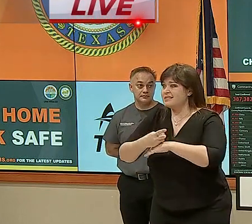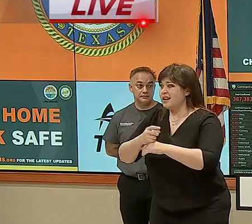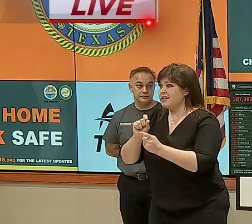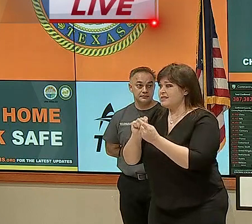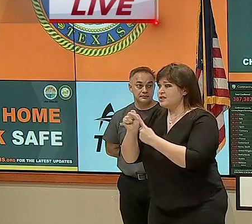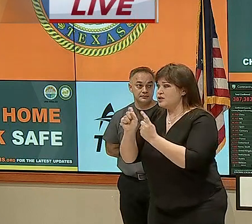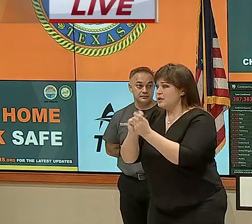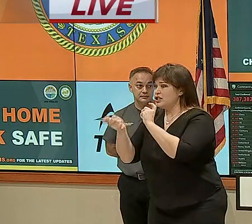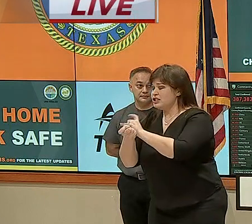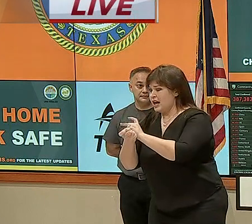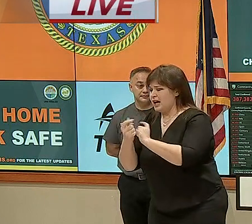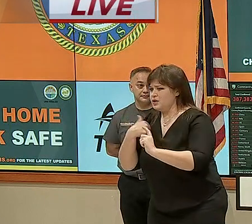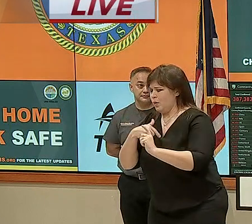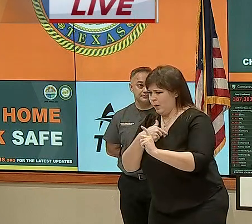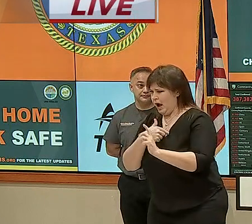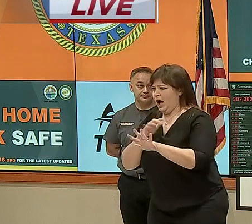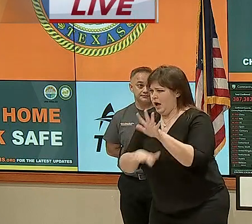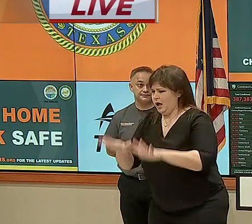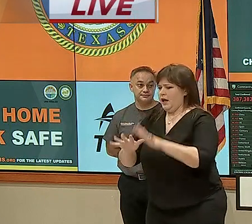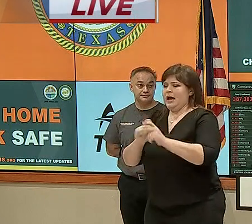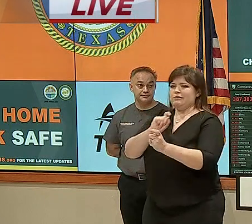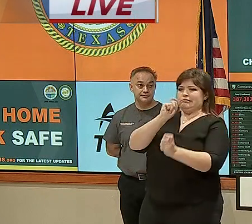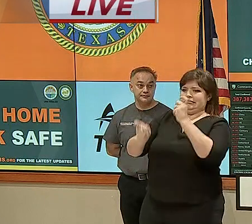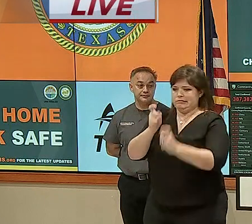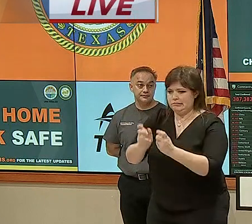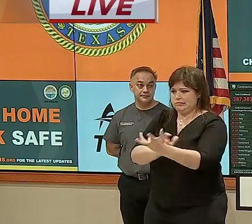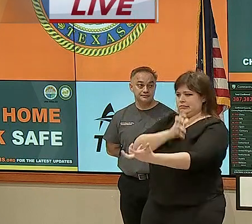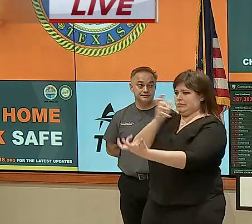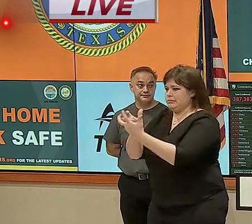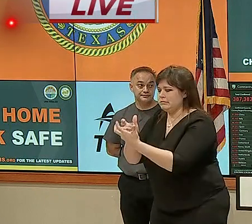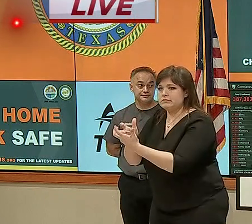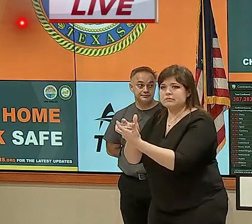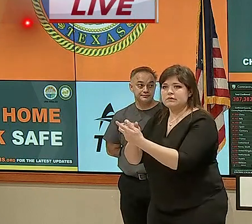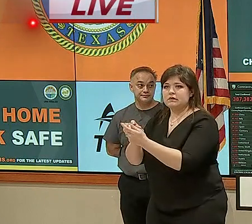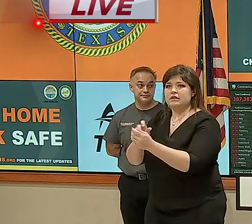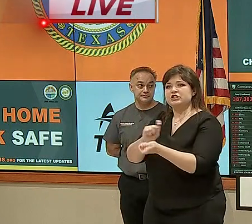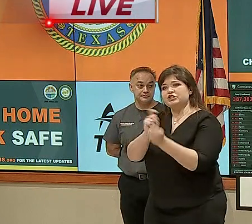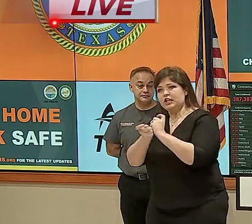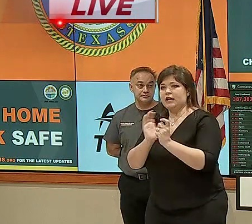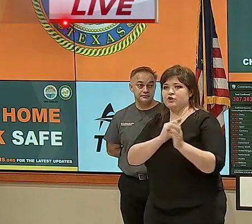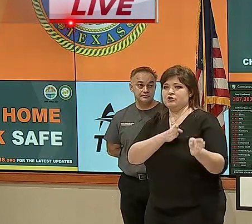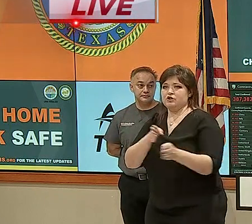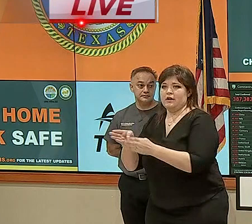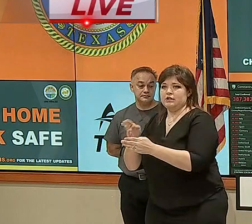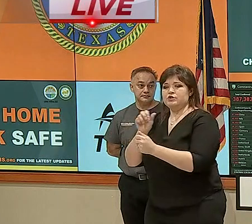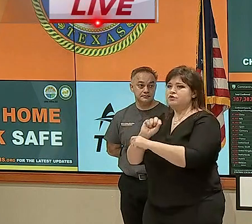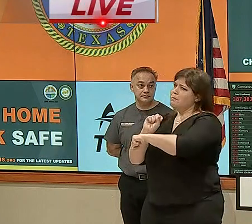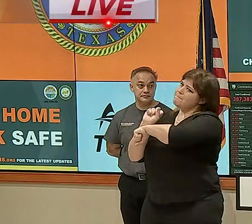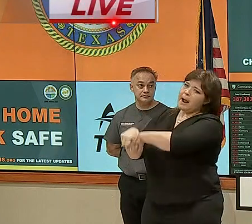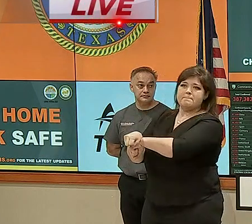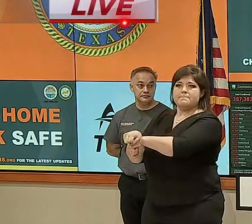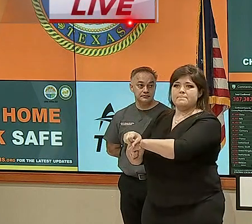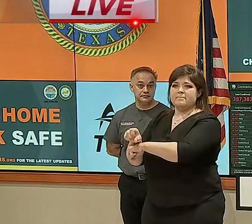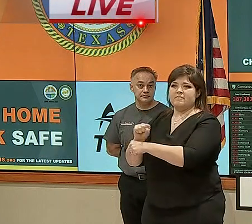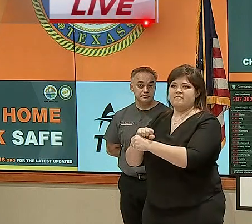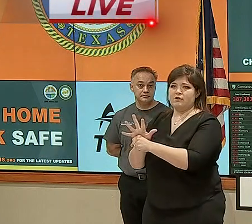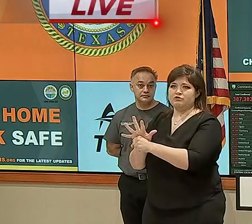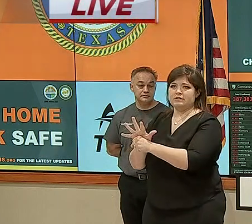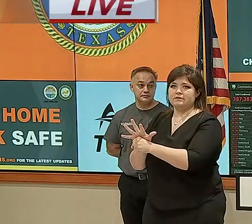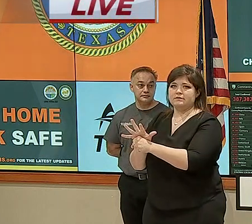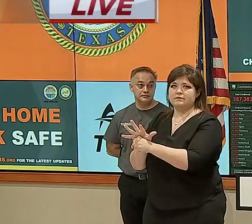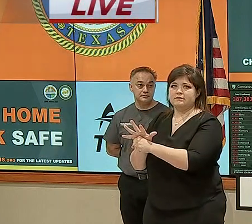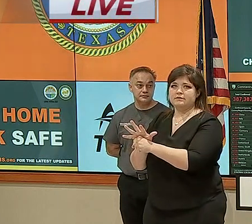things change, we will adapt our strategies to overcome this virus. But the key thing is that we